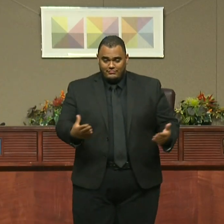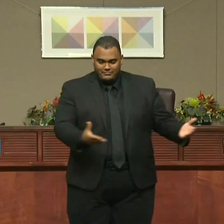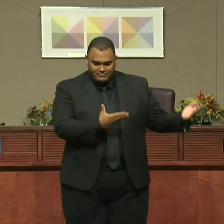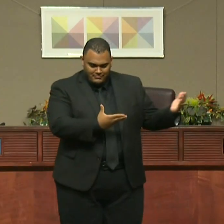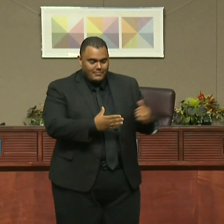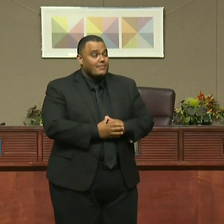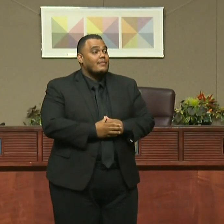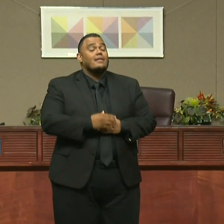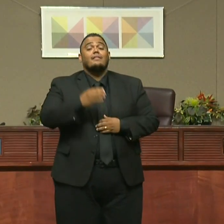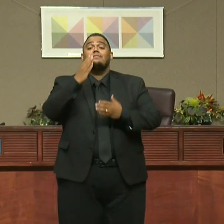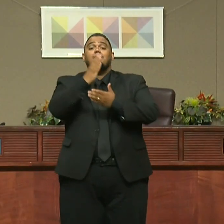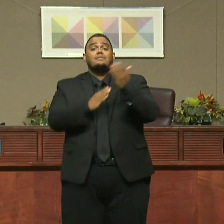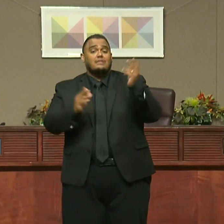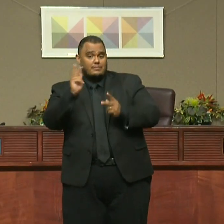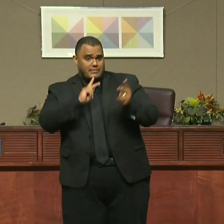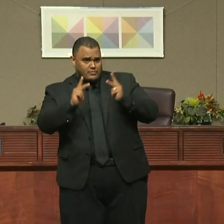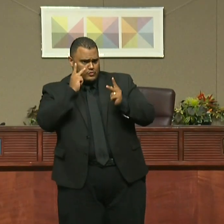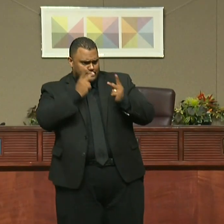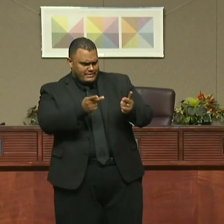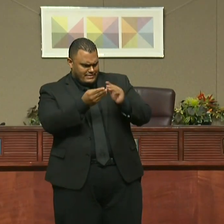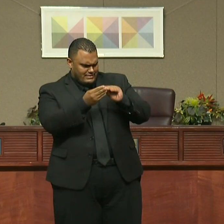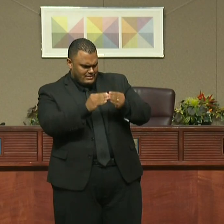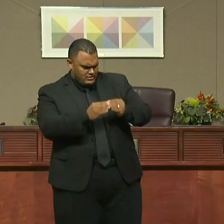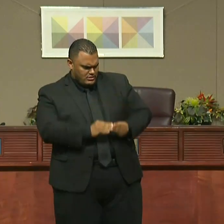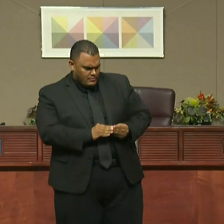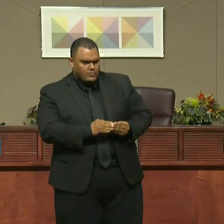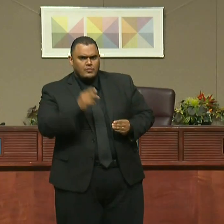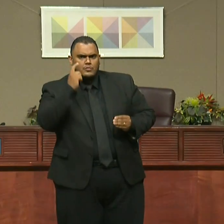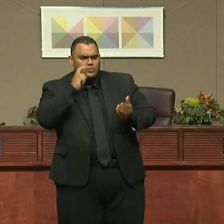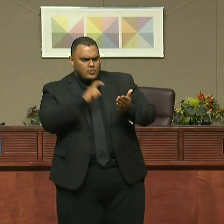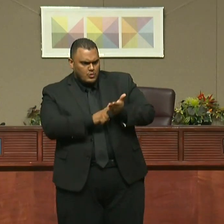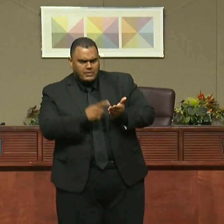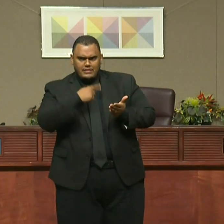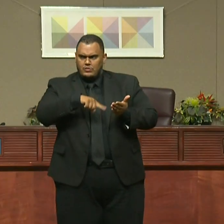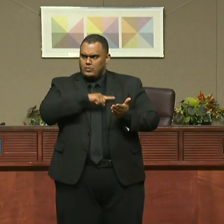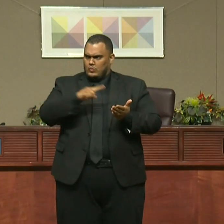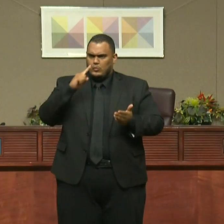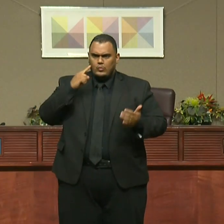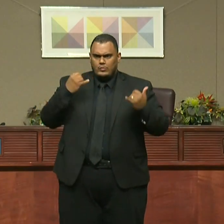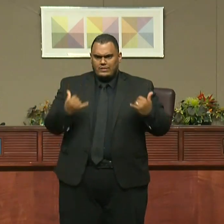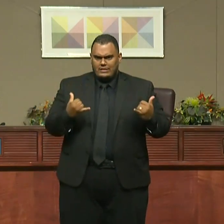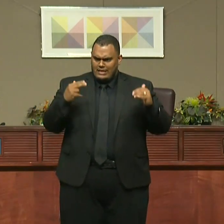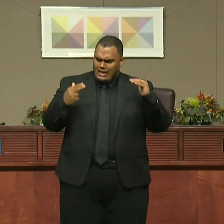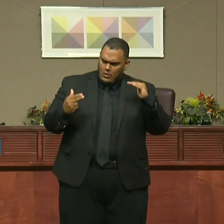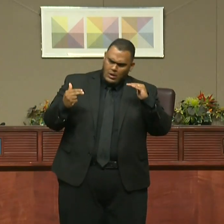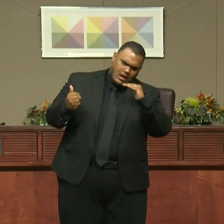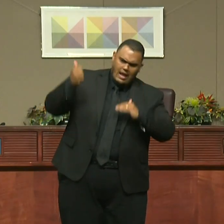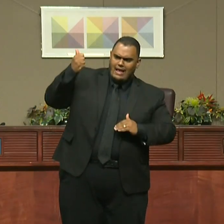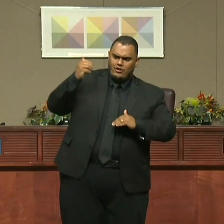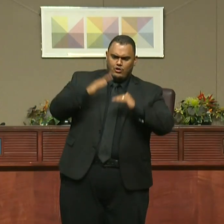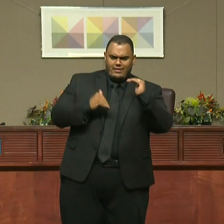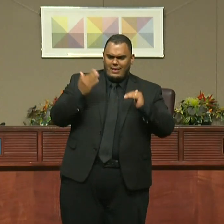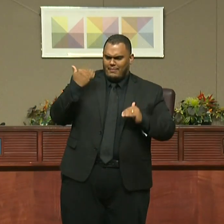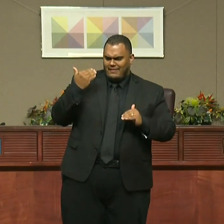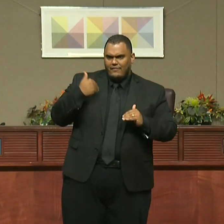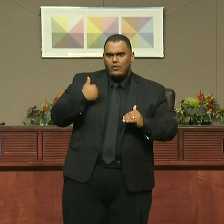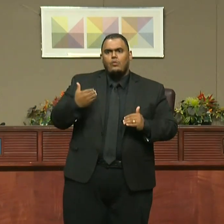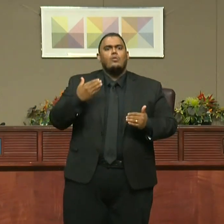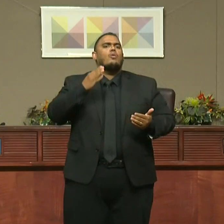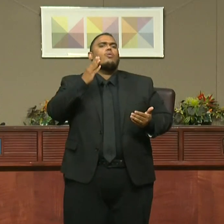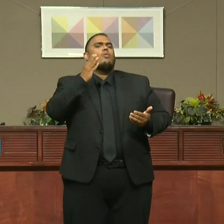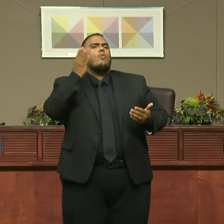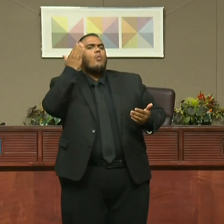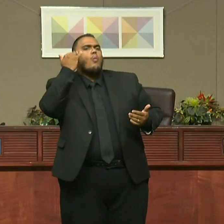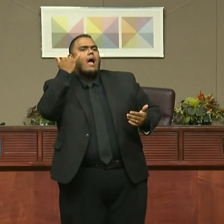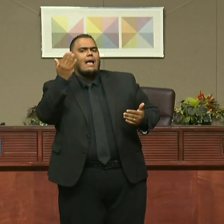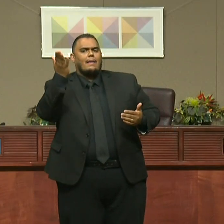today, seeing that we're higher than we were at a point of a peak, and think, why shut down then and not now?